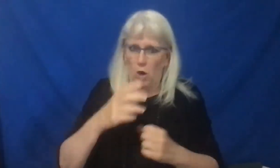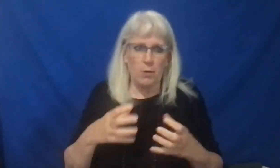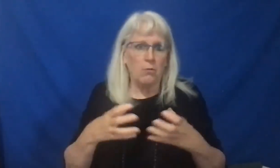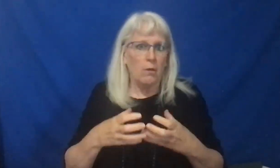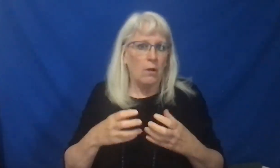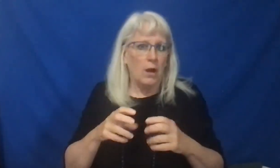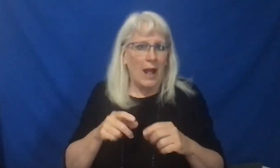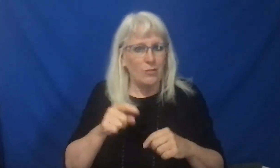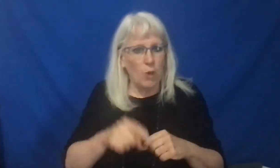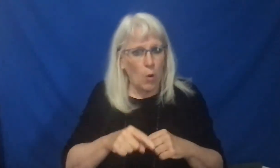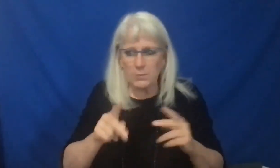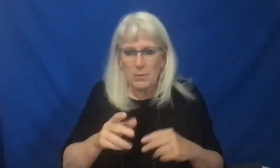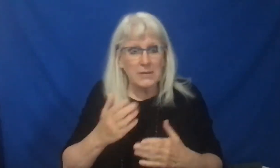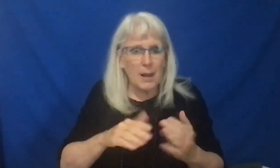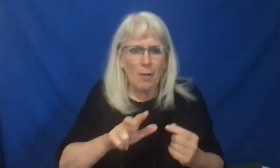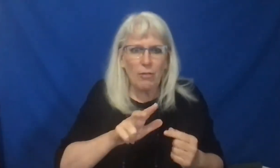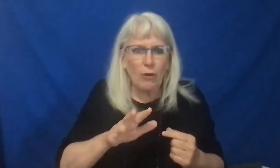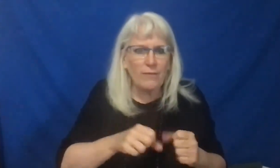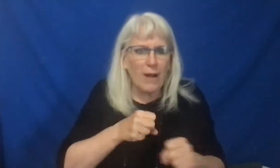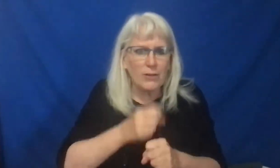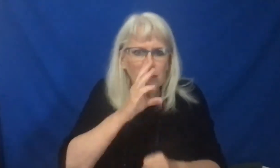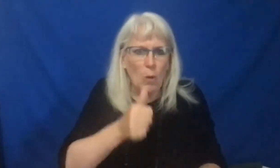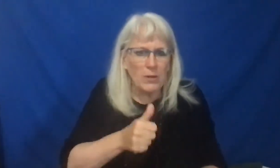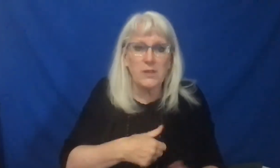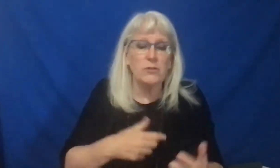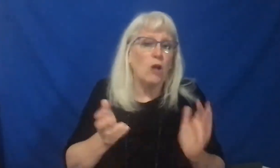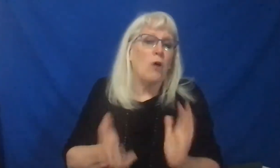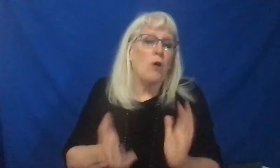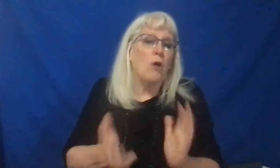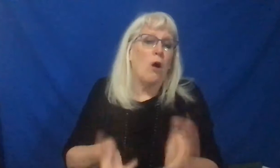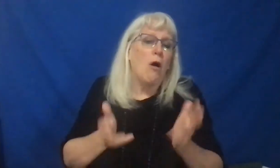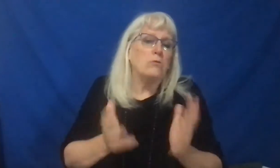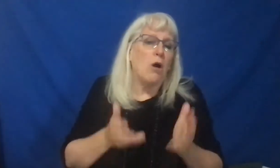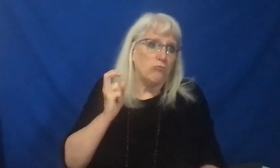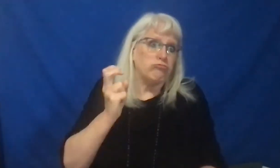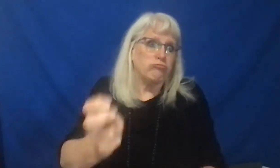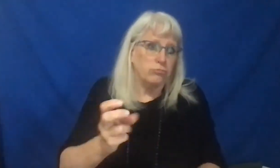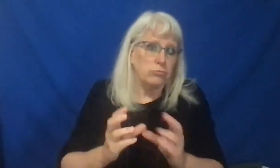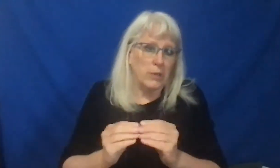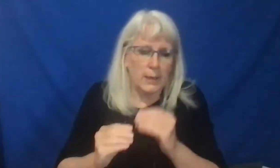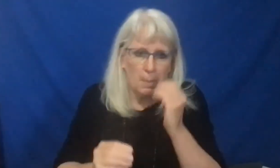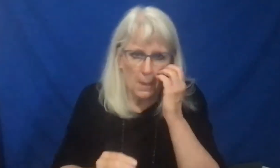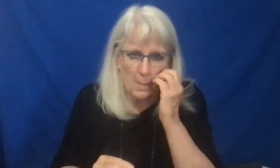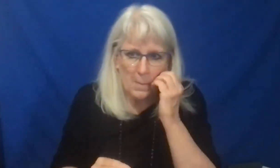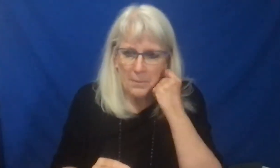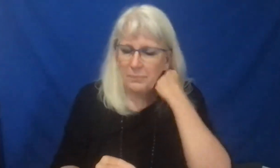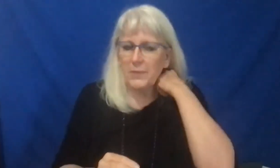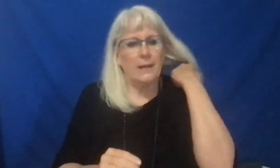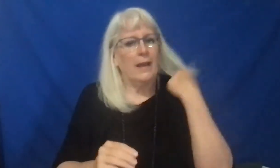years sober and plus, and we just had conversations. And I was looking at, the checklist before I shared today, and it says, one of the things on there is,